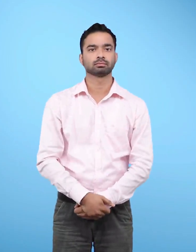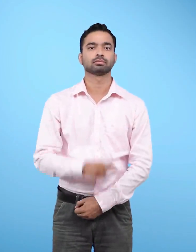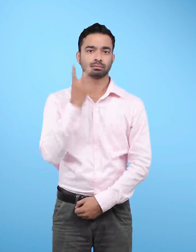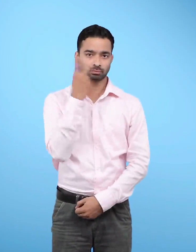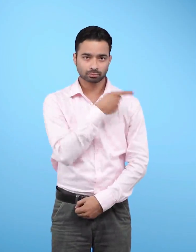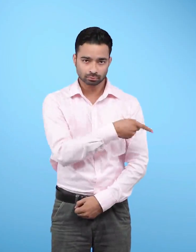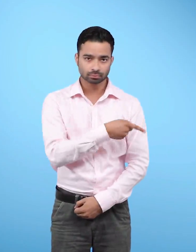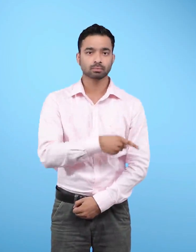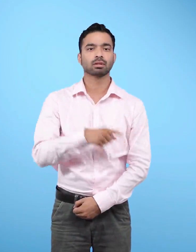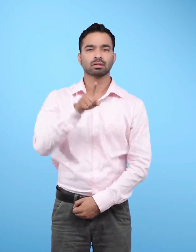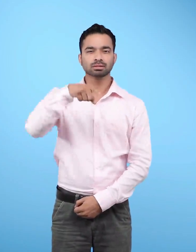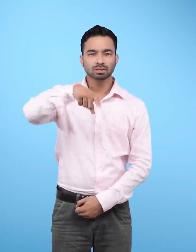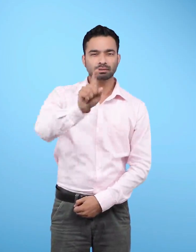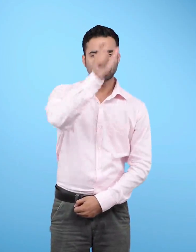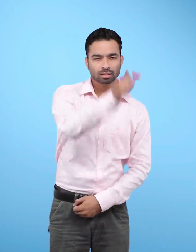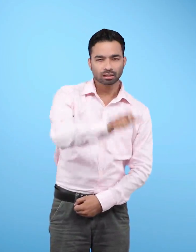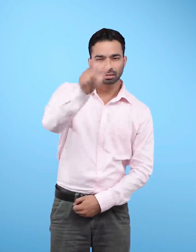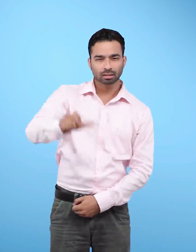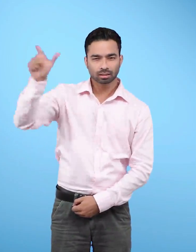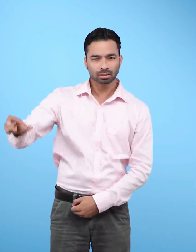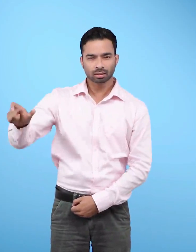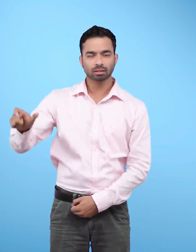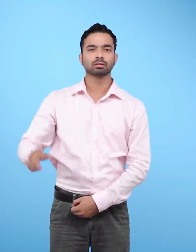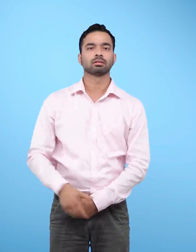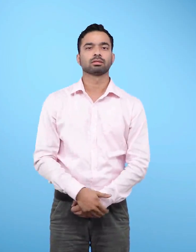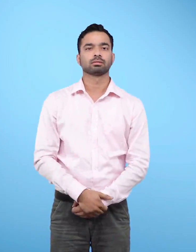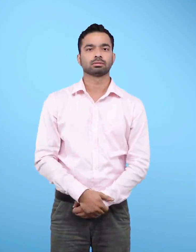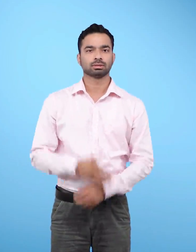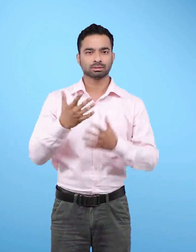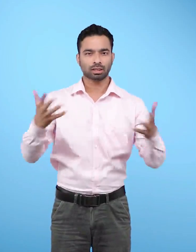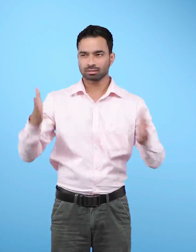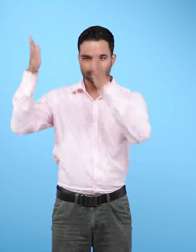If you were to write the area of each of these, which column would you choose?